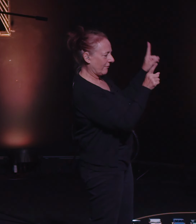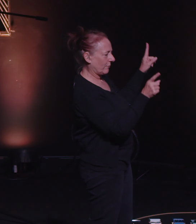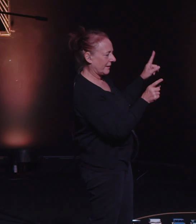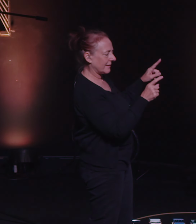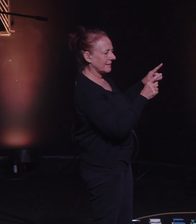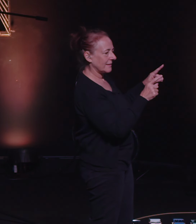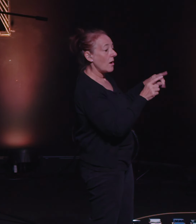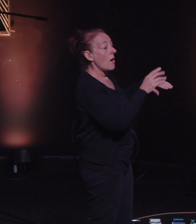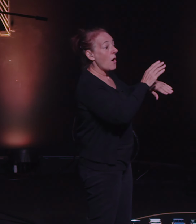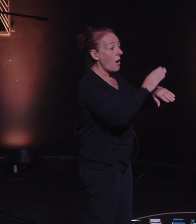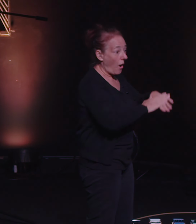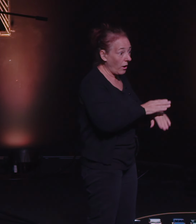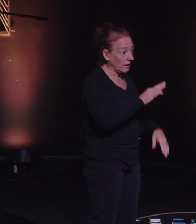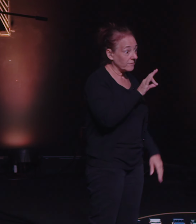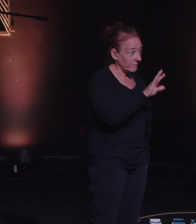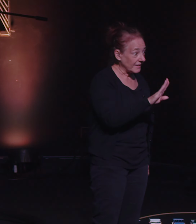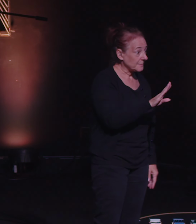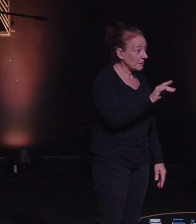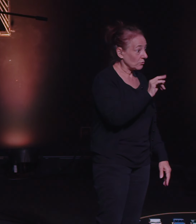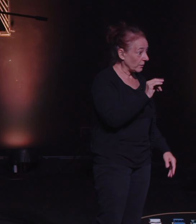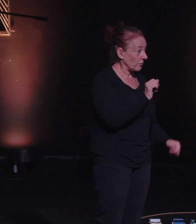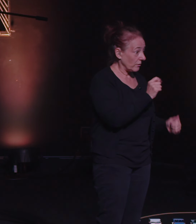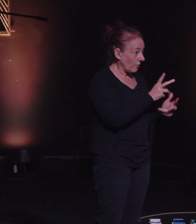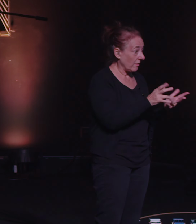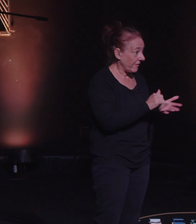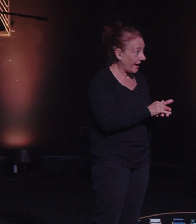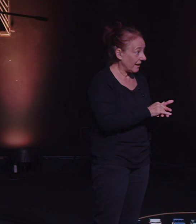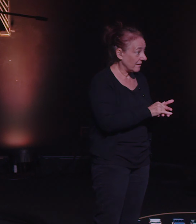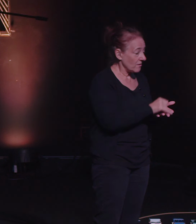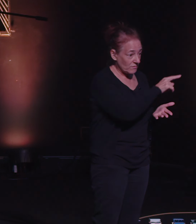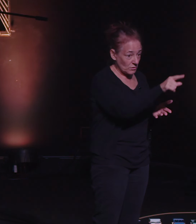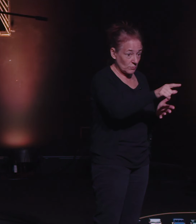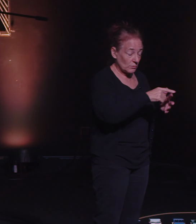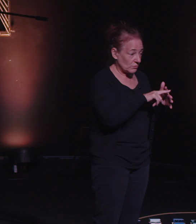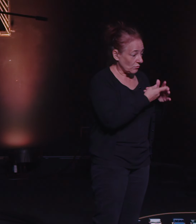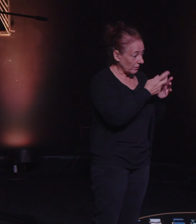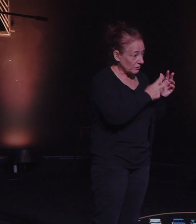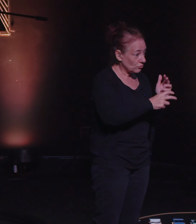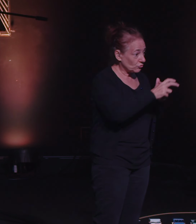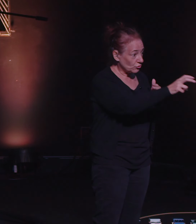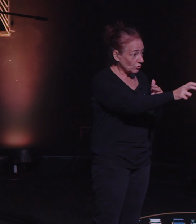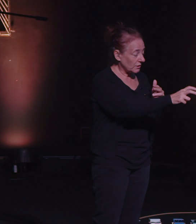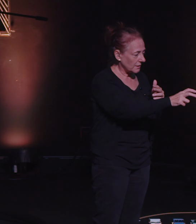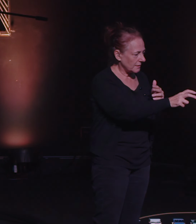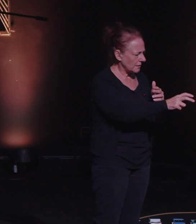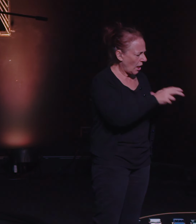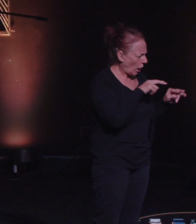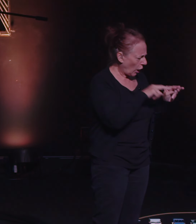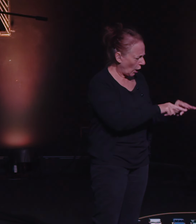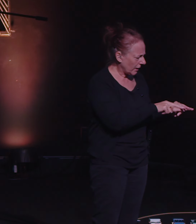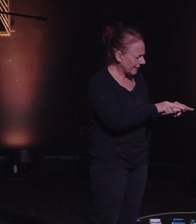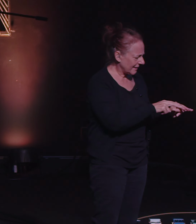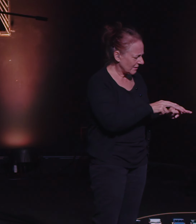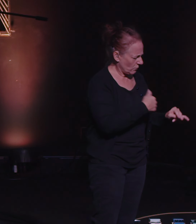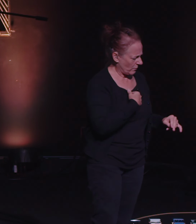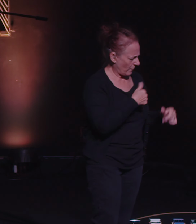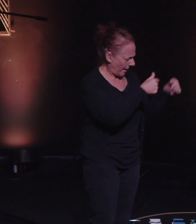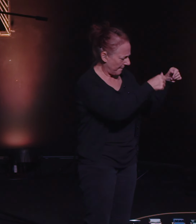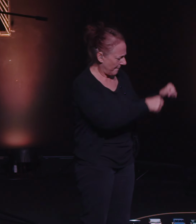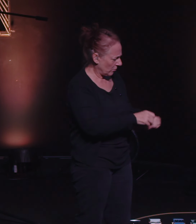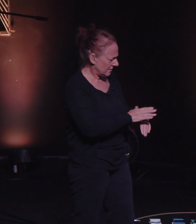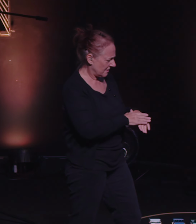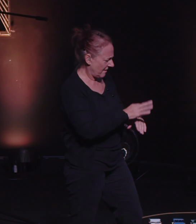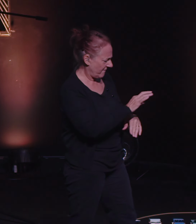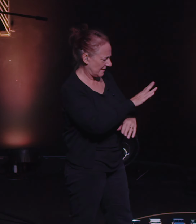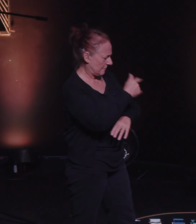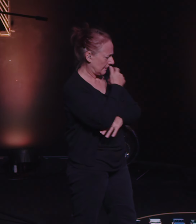media. And so if you want to start this journey, I would just say, take hold of something that you can take a hold of right